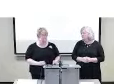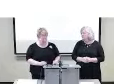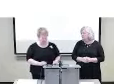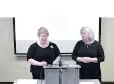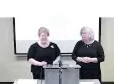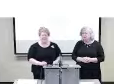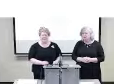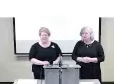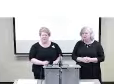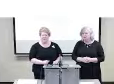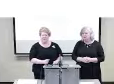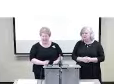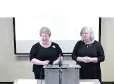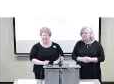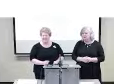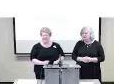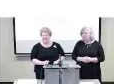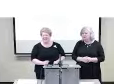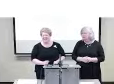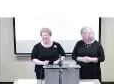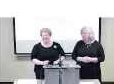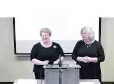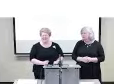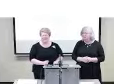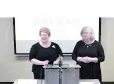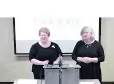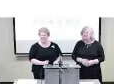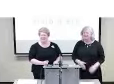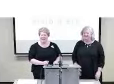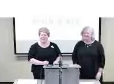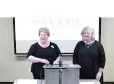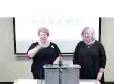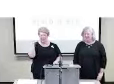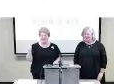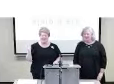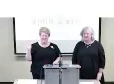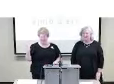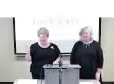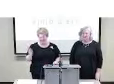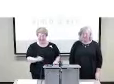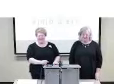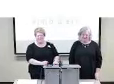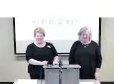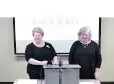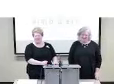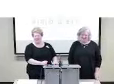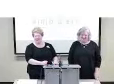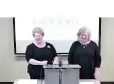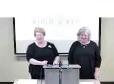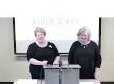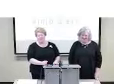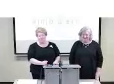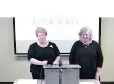student when these things are the case our next one is to budget time now we like to talk about money and budgeting